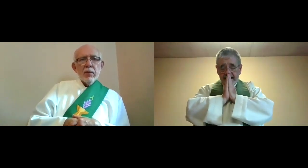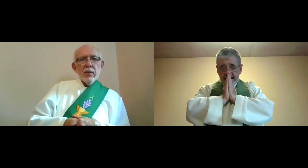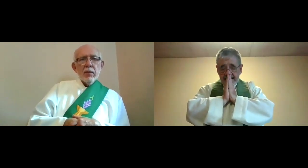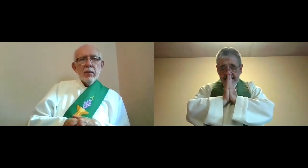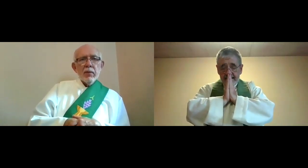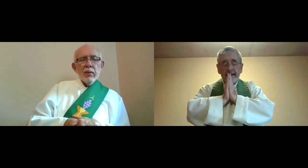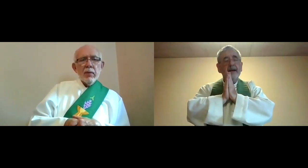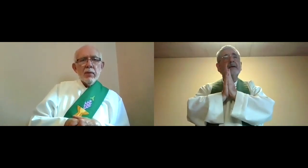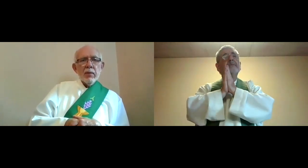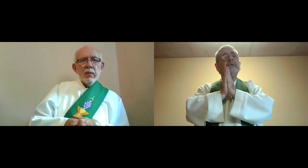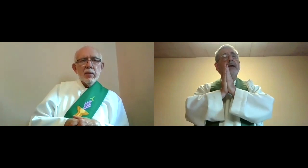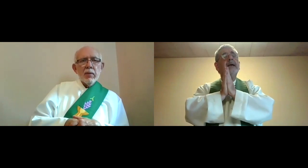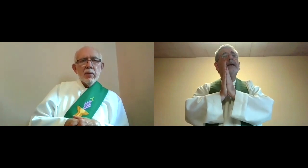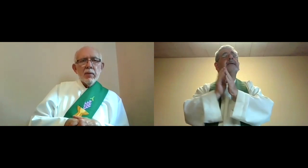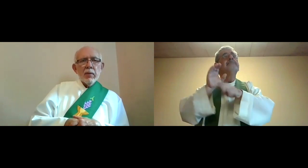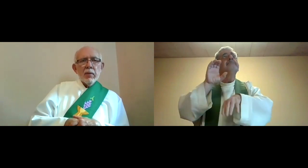Now let us pray.